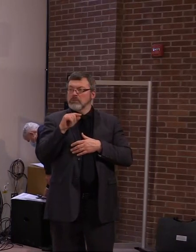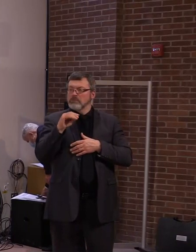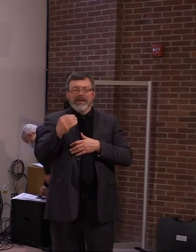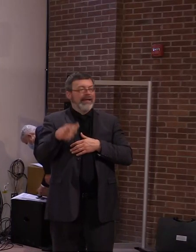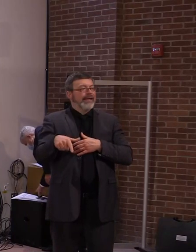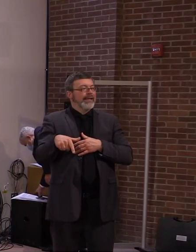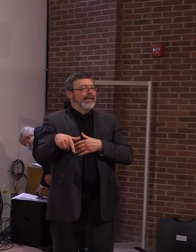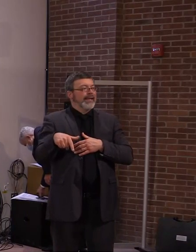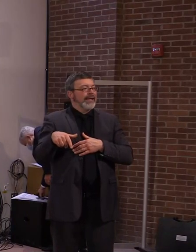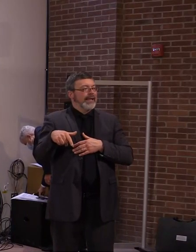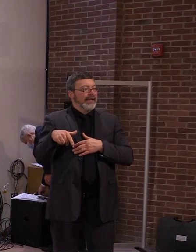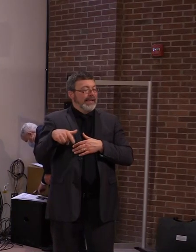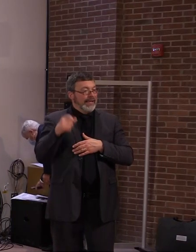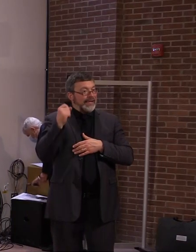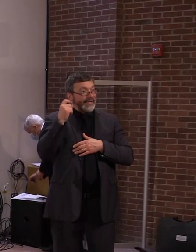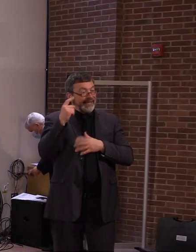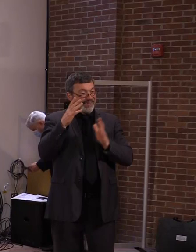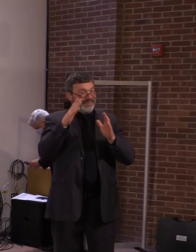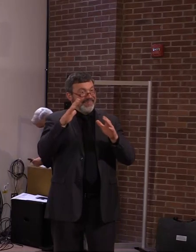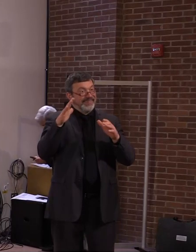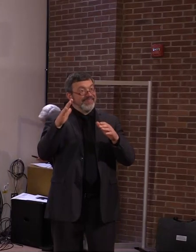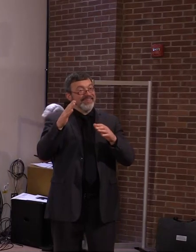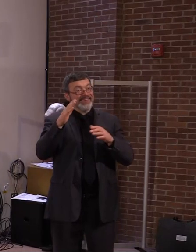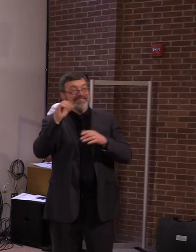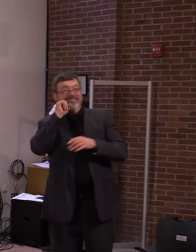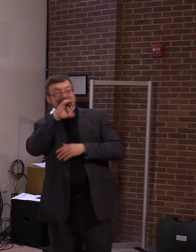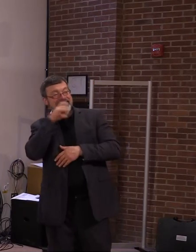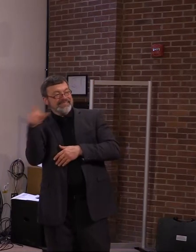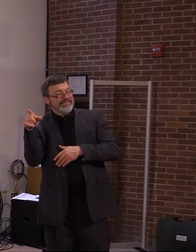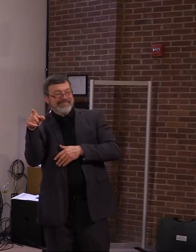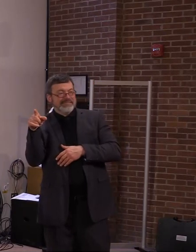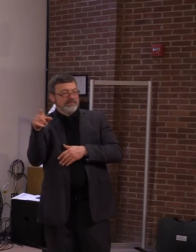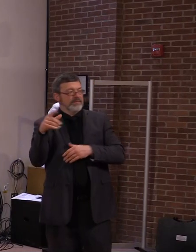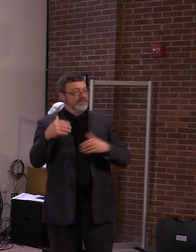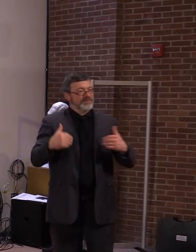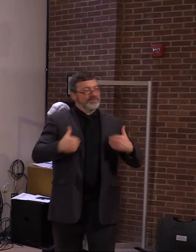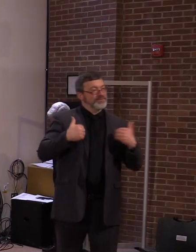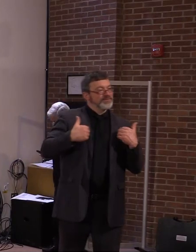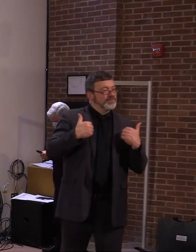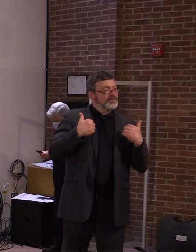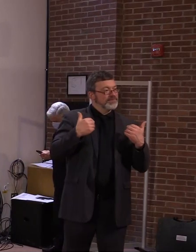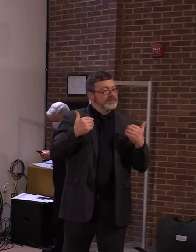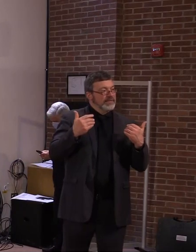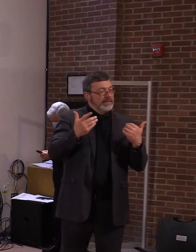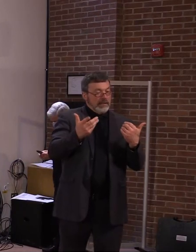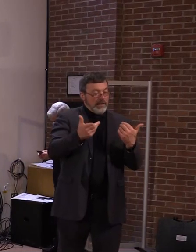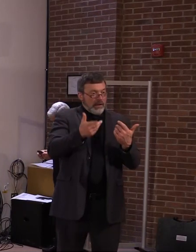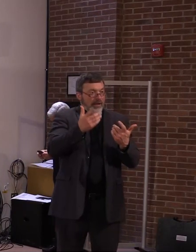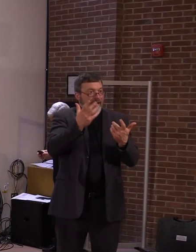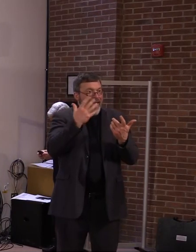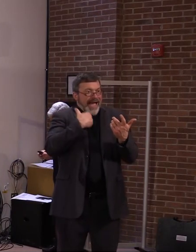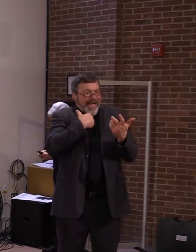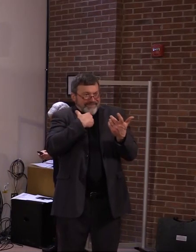older populations who have been able to get vaccinated since day one.